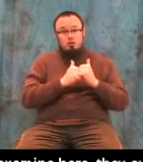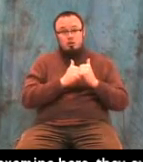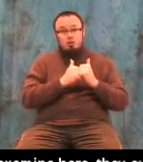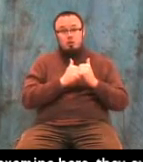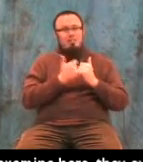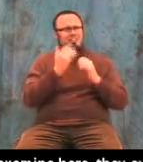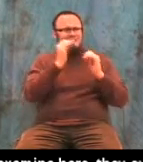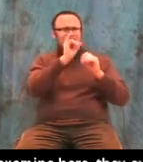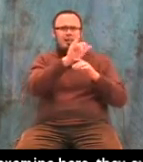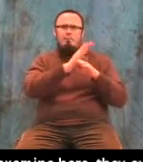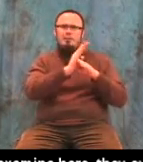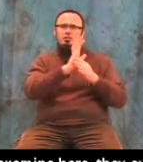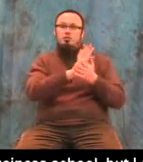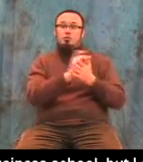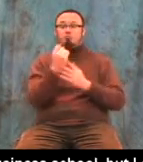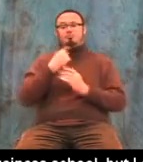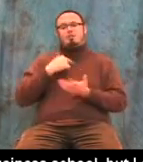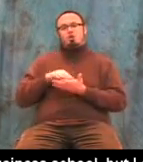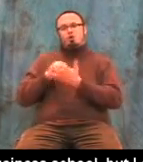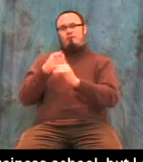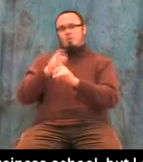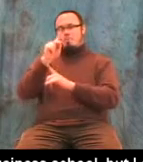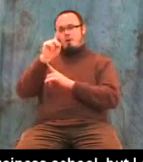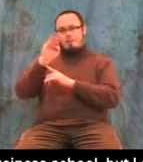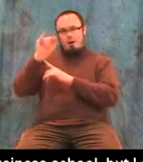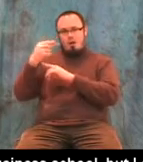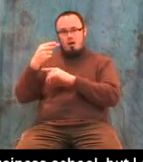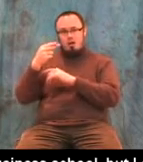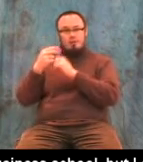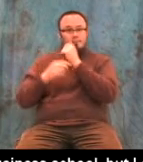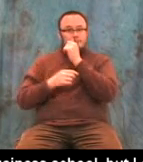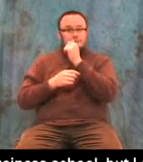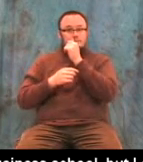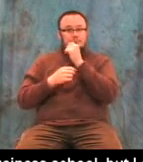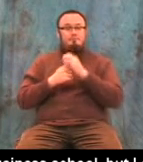teach in business school, but I got it from the Kabbalah.